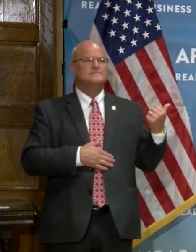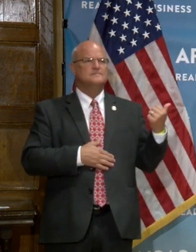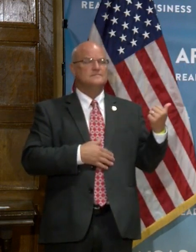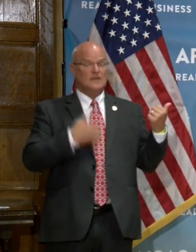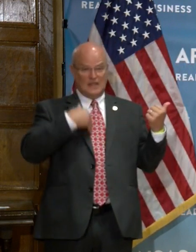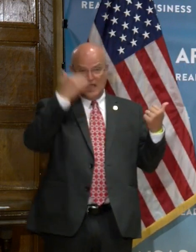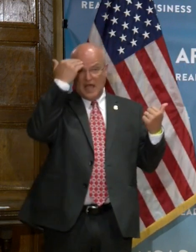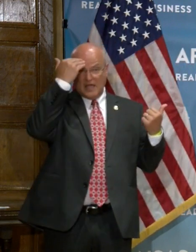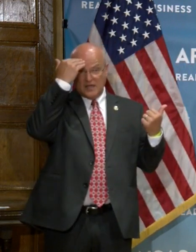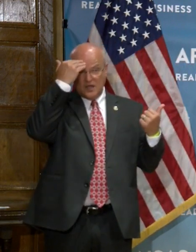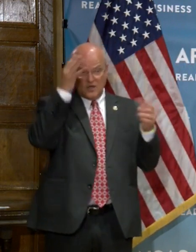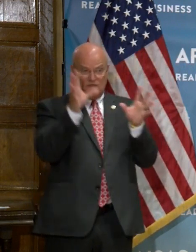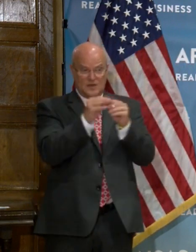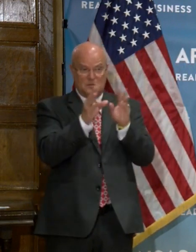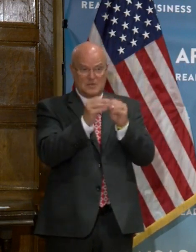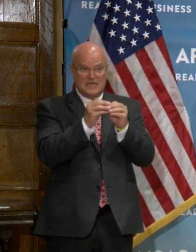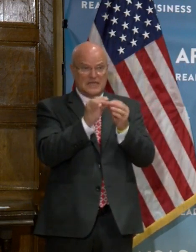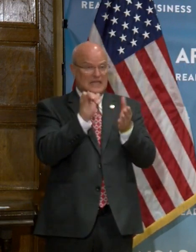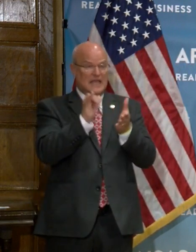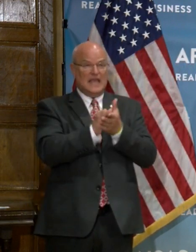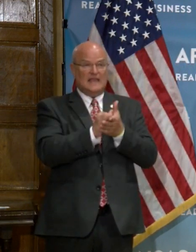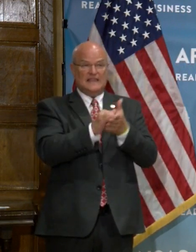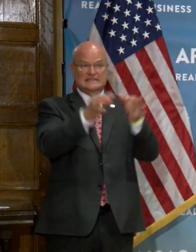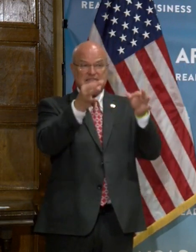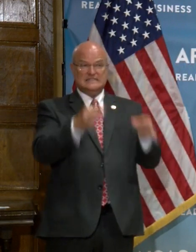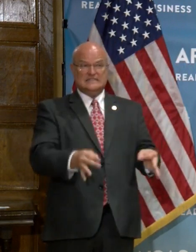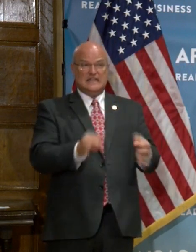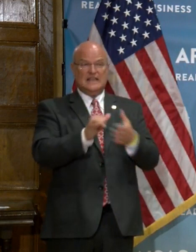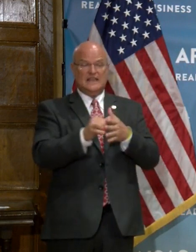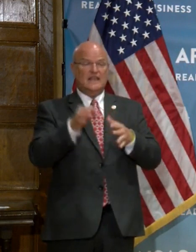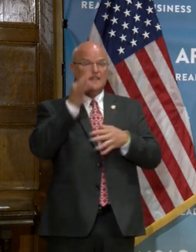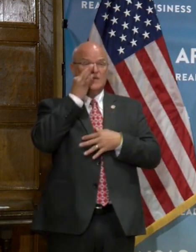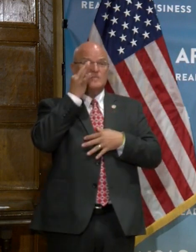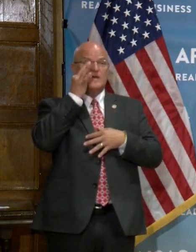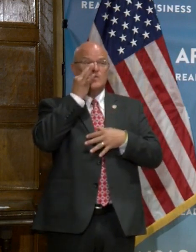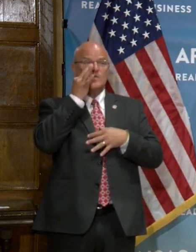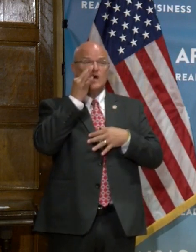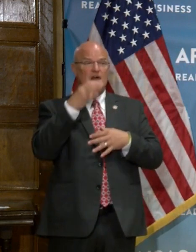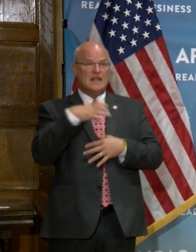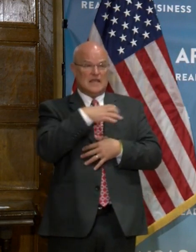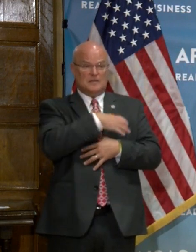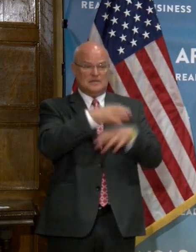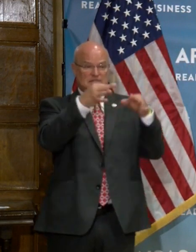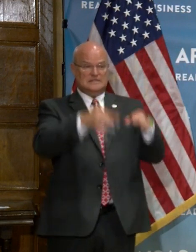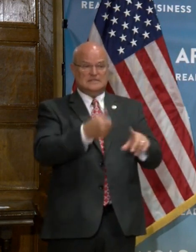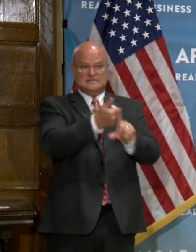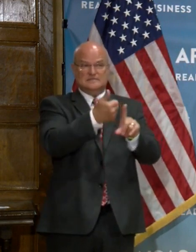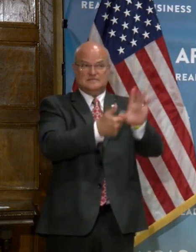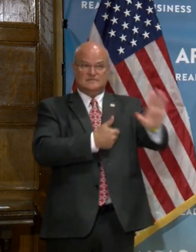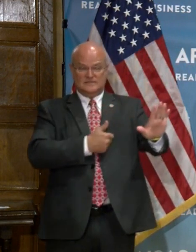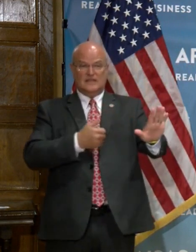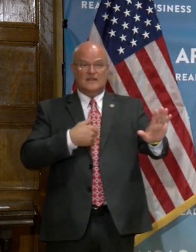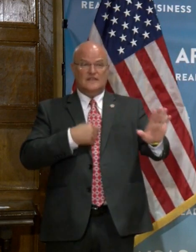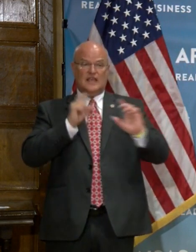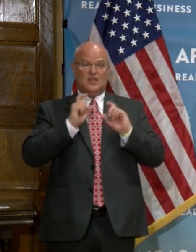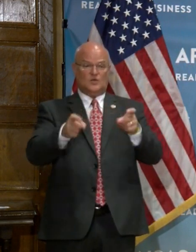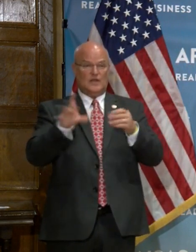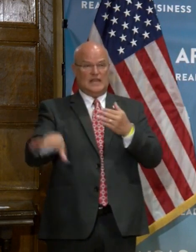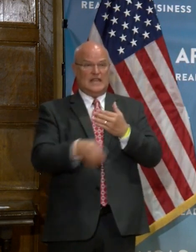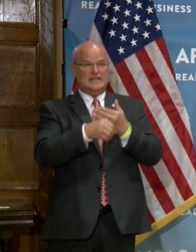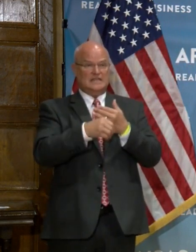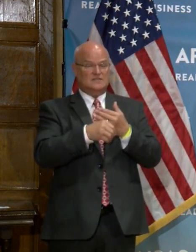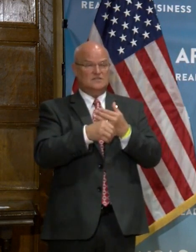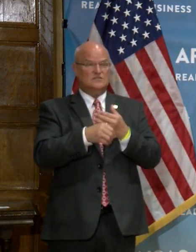I know that they're meeting, and that's a decision that the Marijuana Commission must make as to whether to grant any